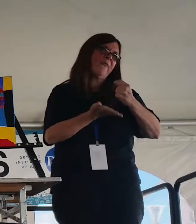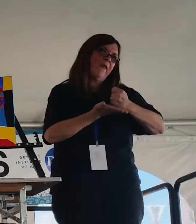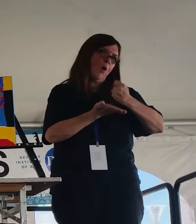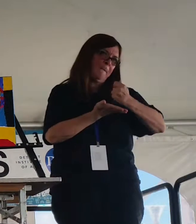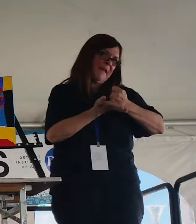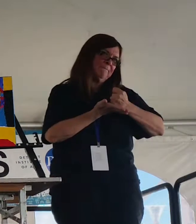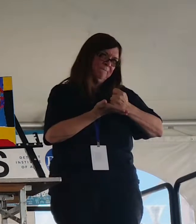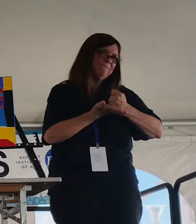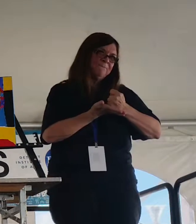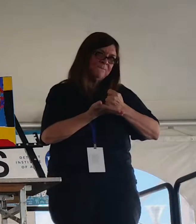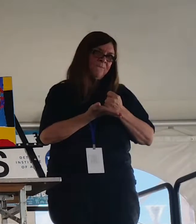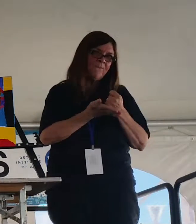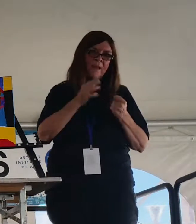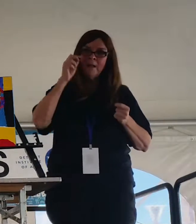their identity. It's like therapy.